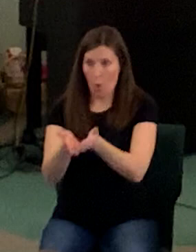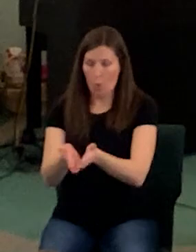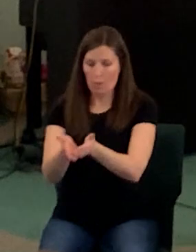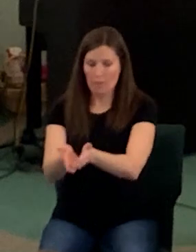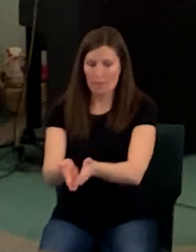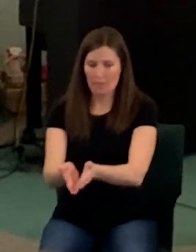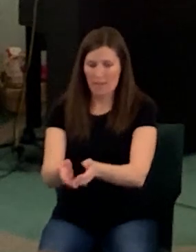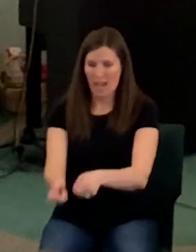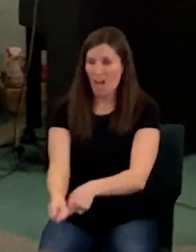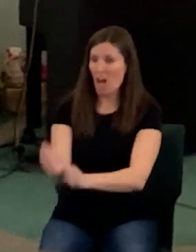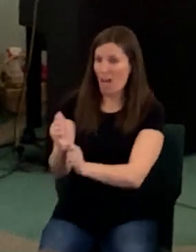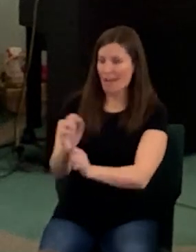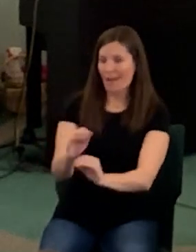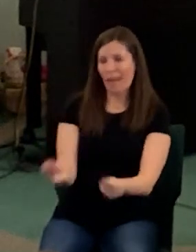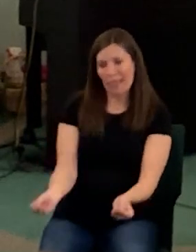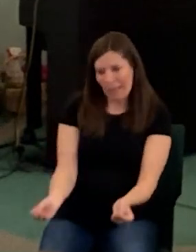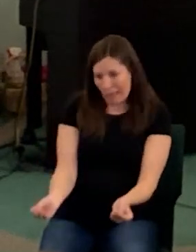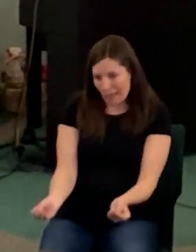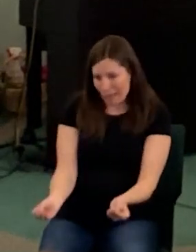caught nothing."